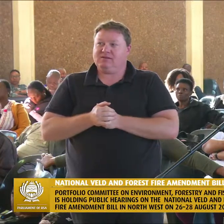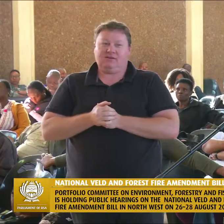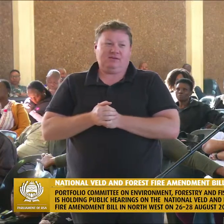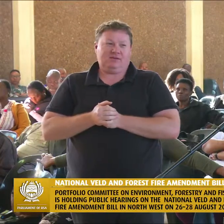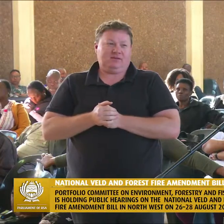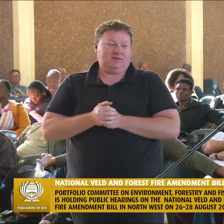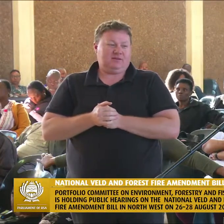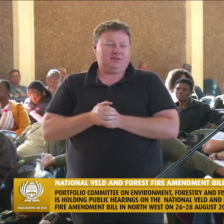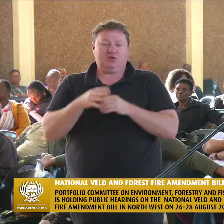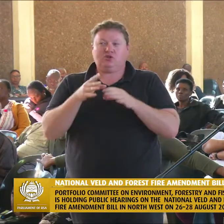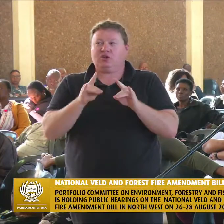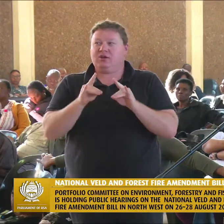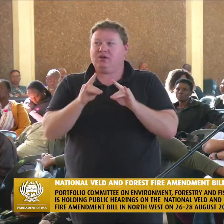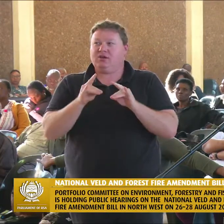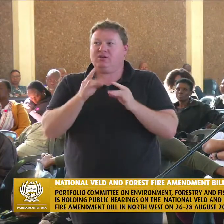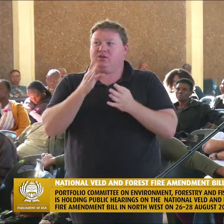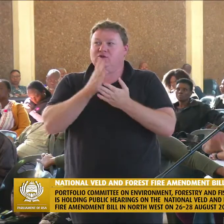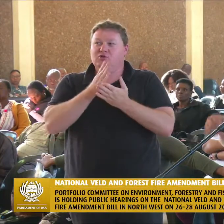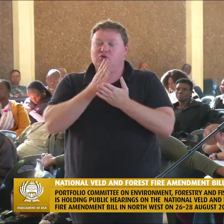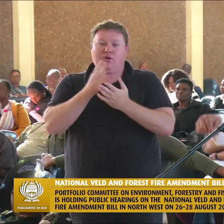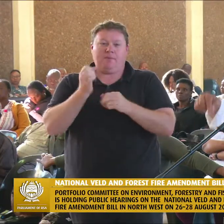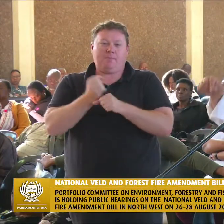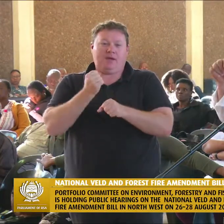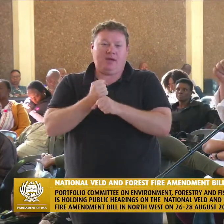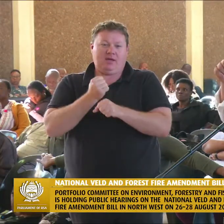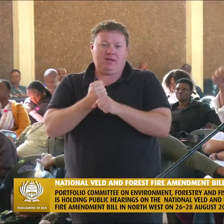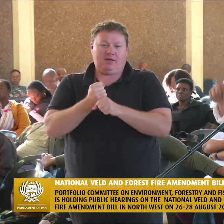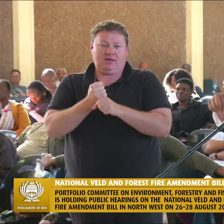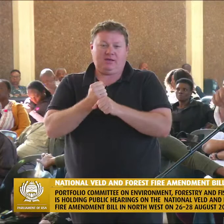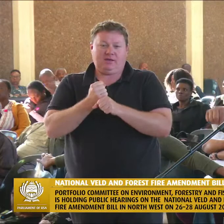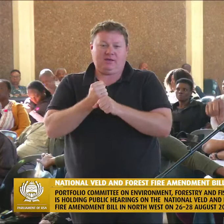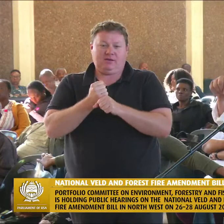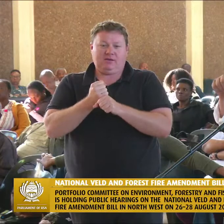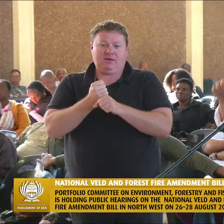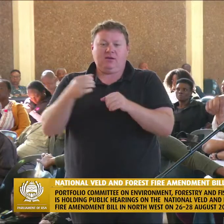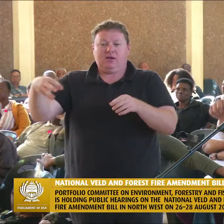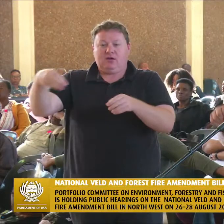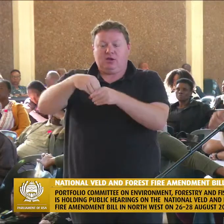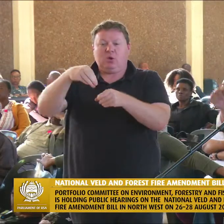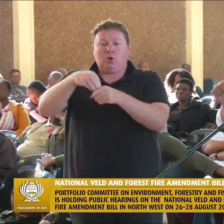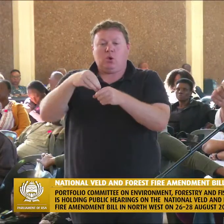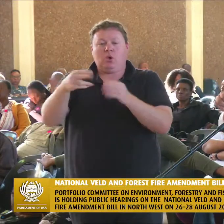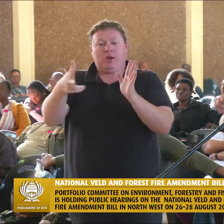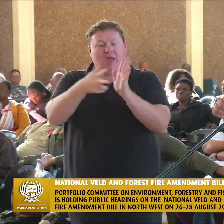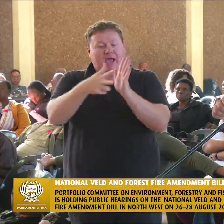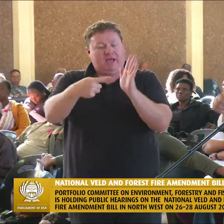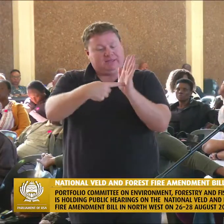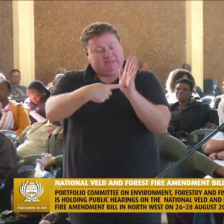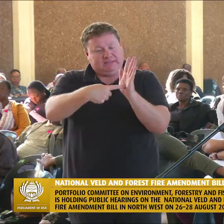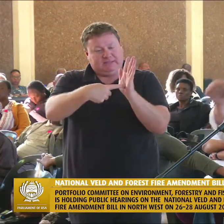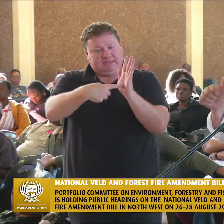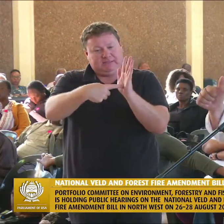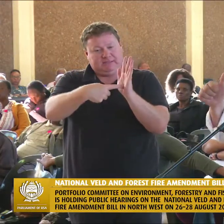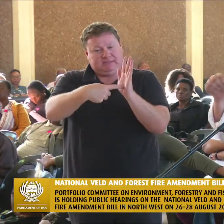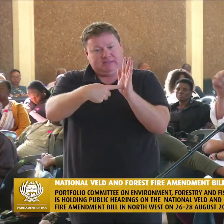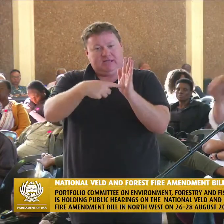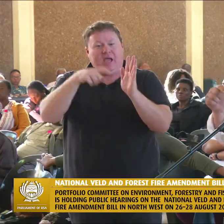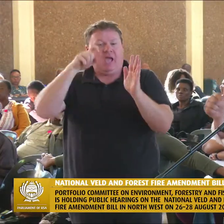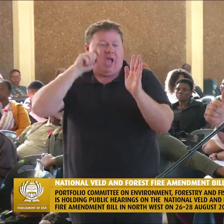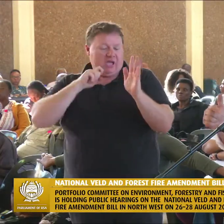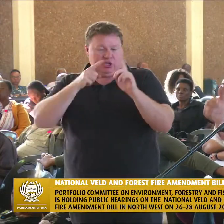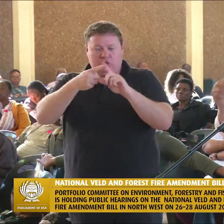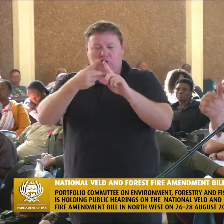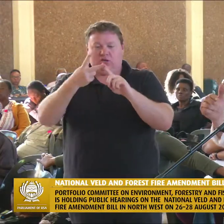mr chairman we've got to make sure that it is statutory included in our act that we looked after the agent the